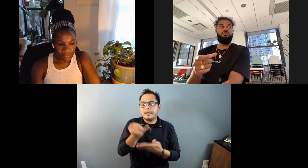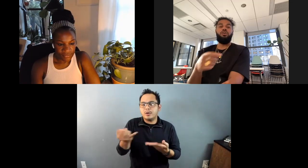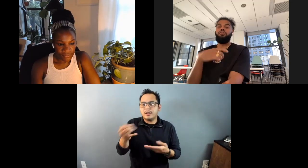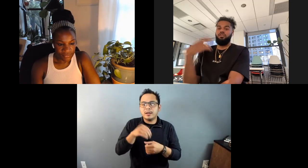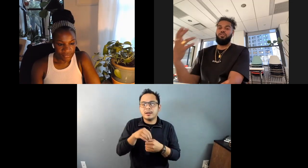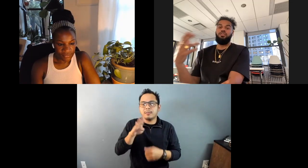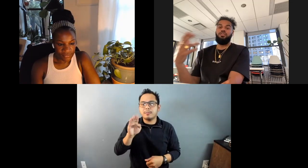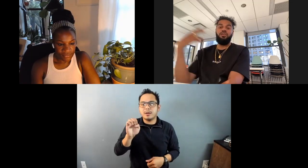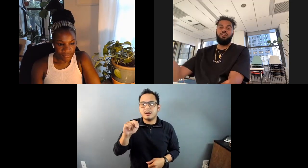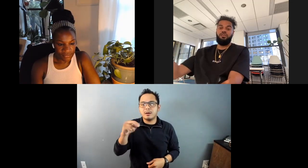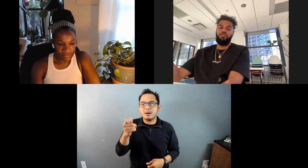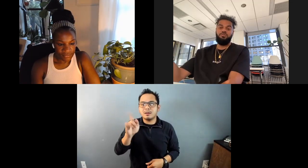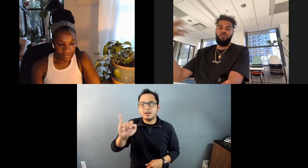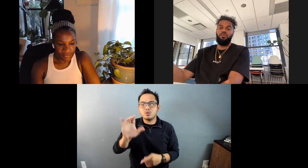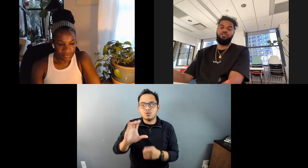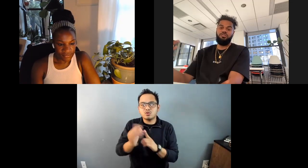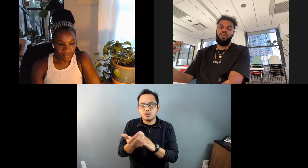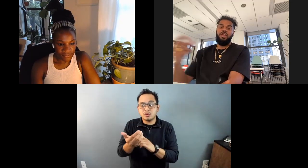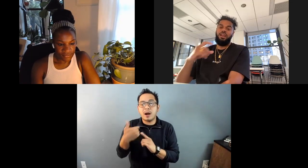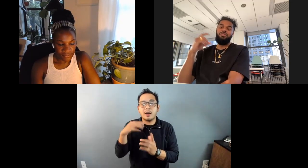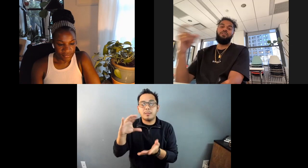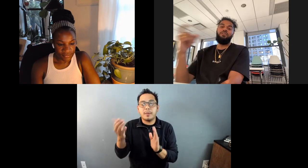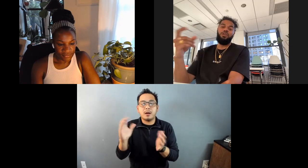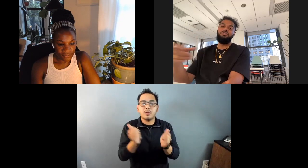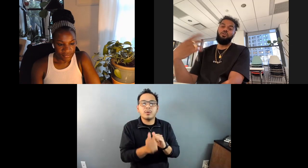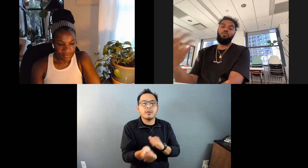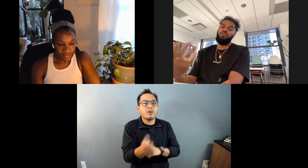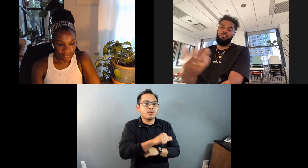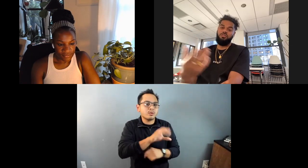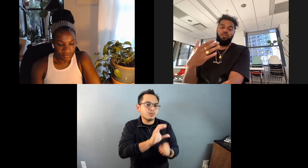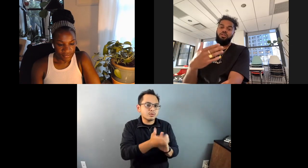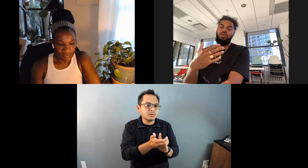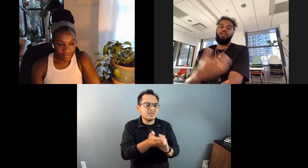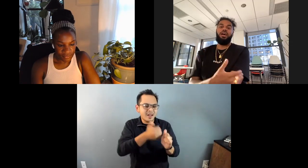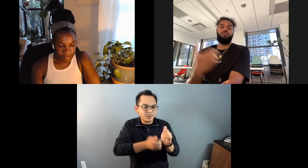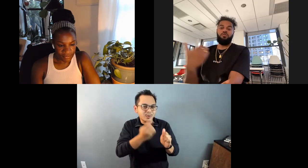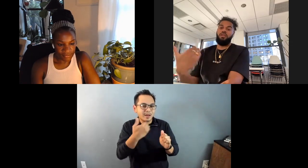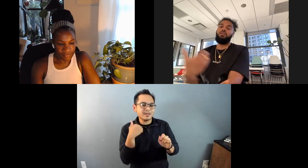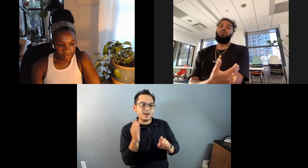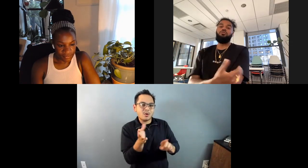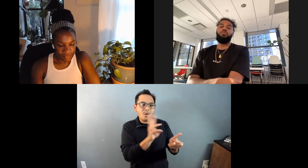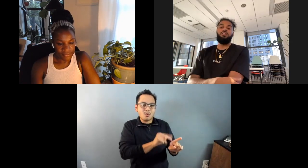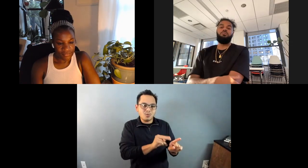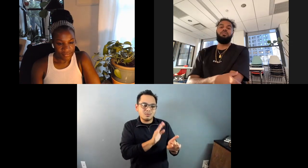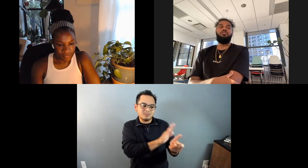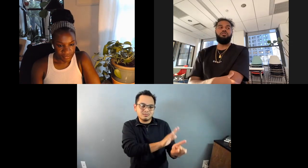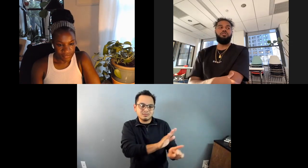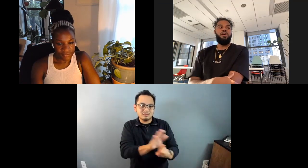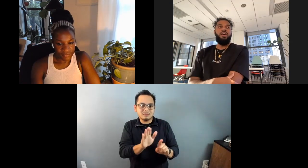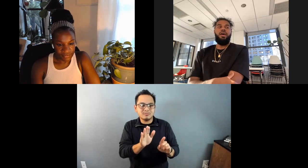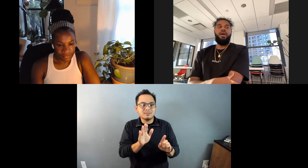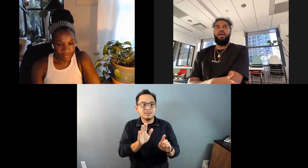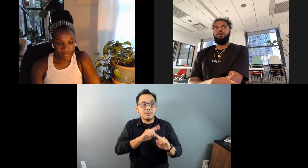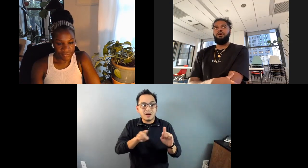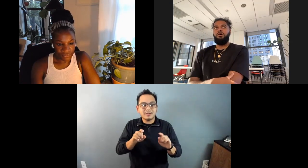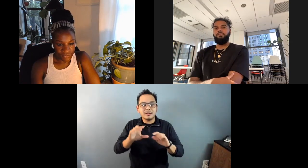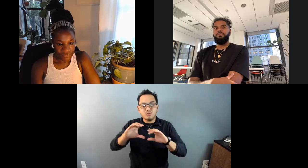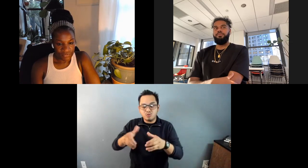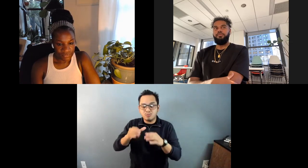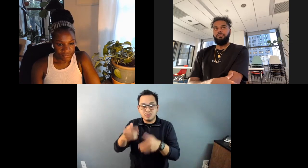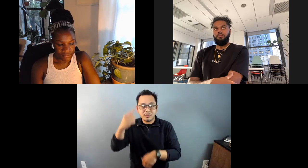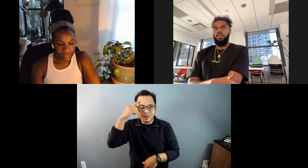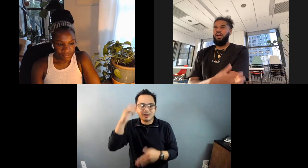you black with nice hair, it's fine. You know what I'm saying? Or, you know, like dangerous things to say in terms of when you're a young boy, you know what I'm saying, living in the hood,